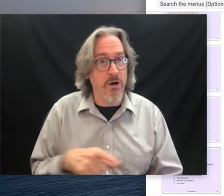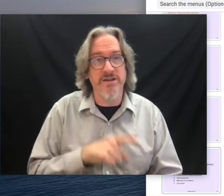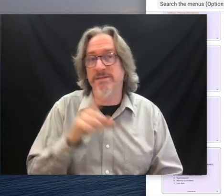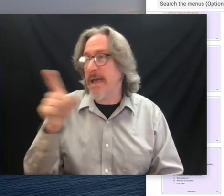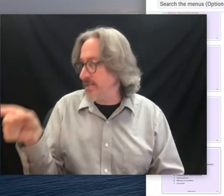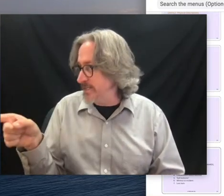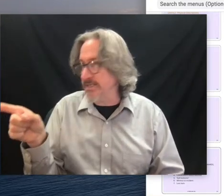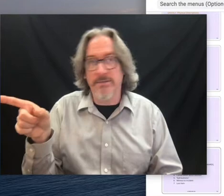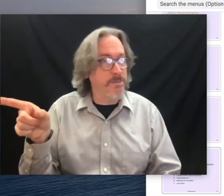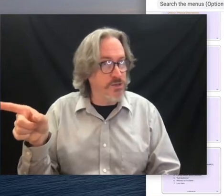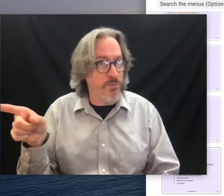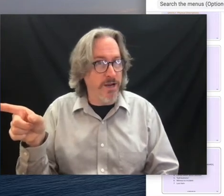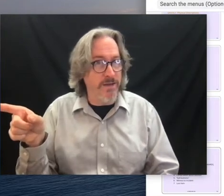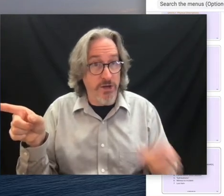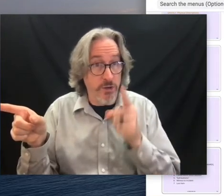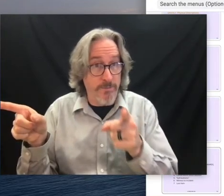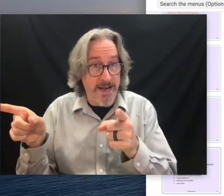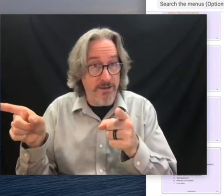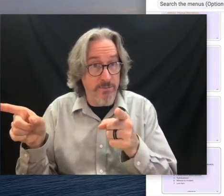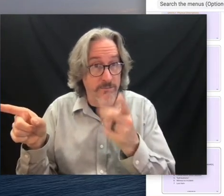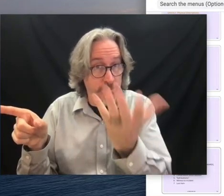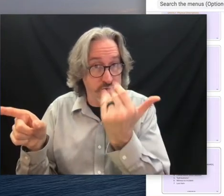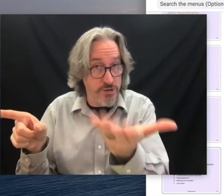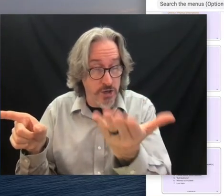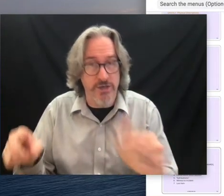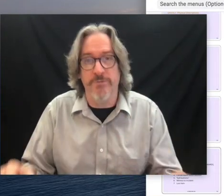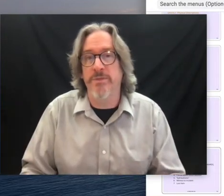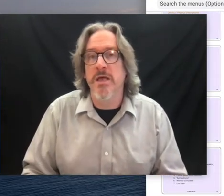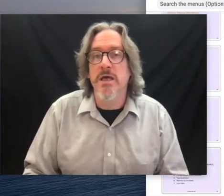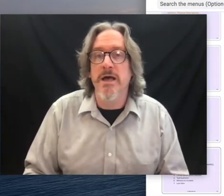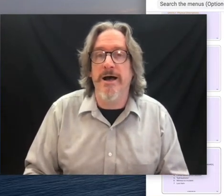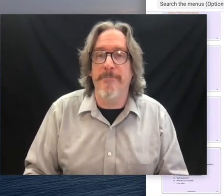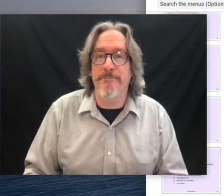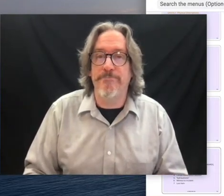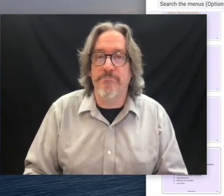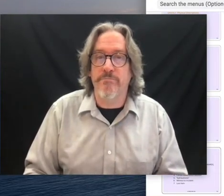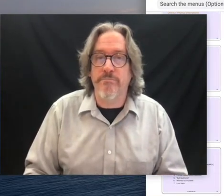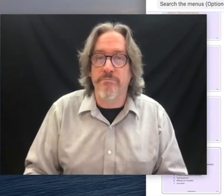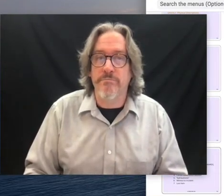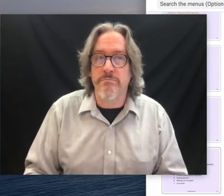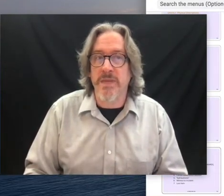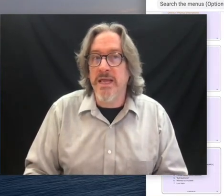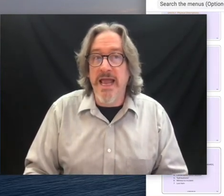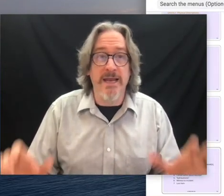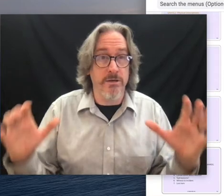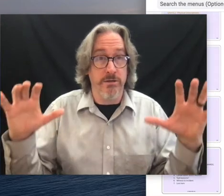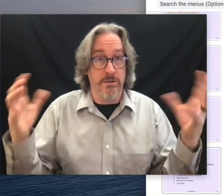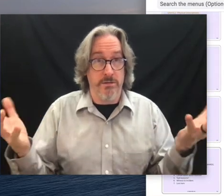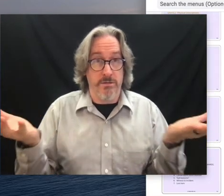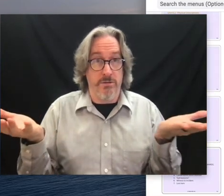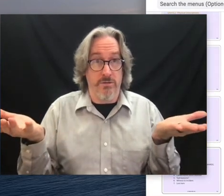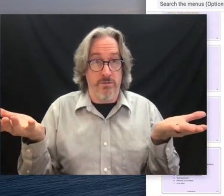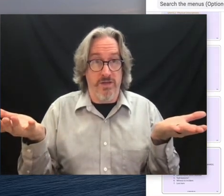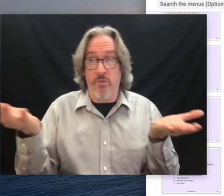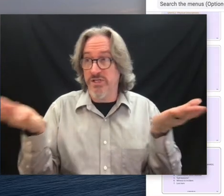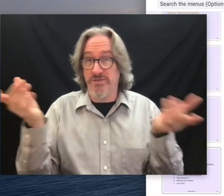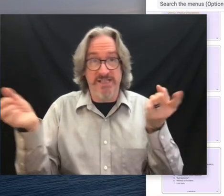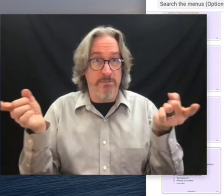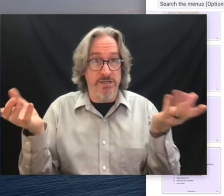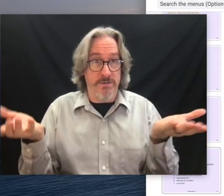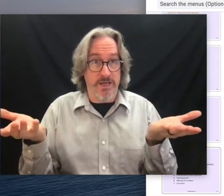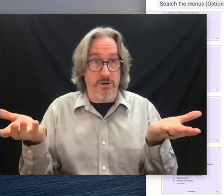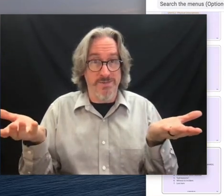So oftentimes it happens at the same time as you point, and then you look back at the person you're talking to. And then once